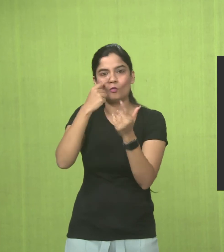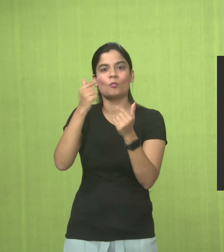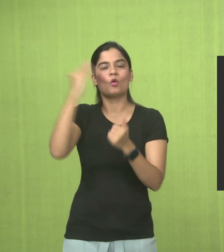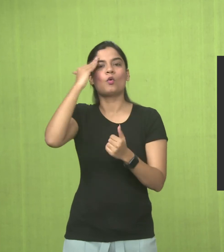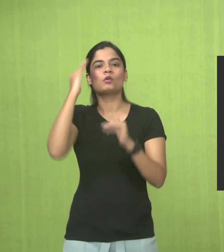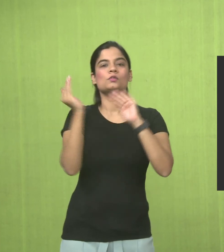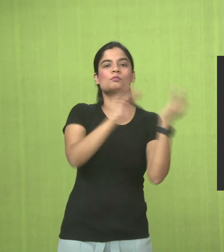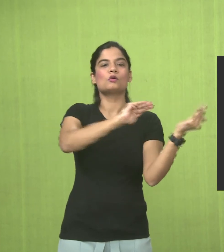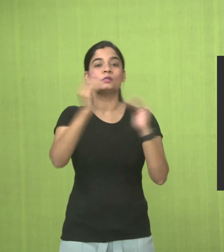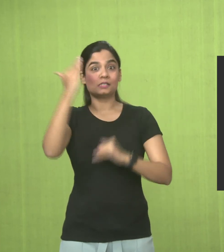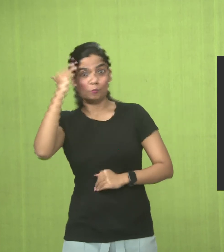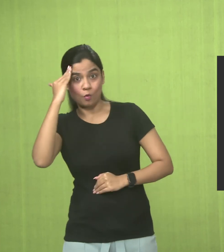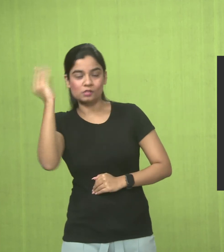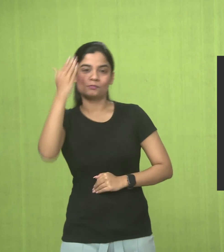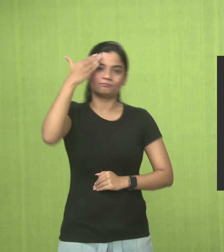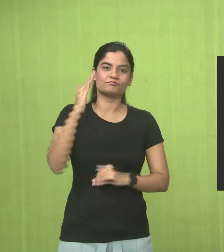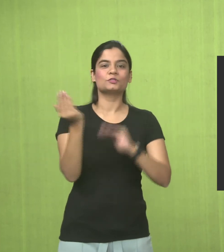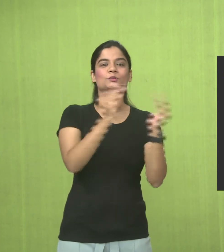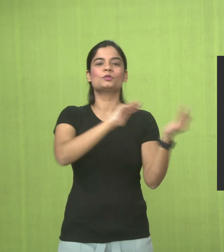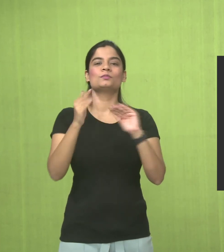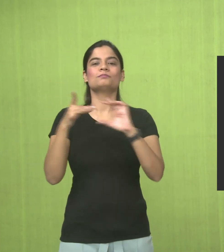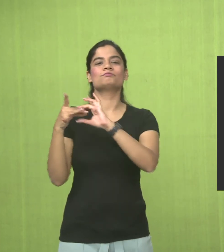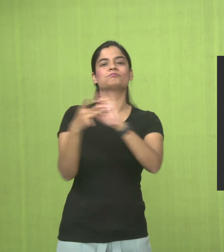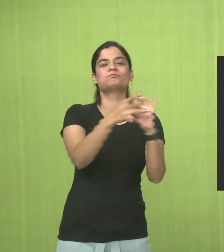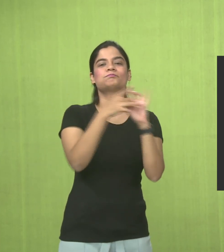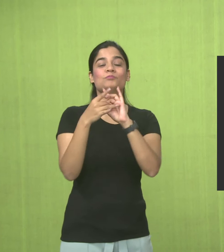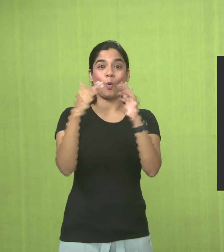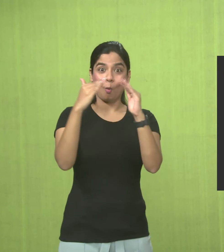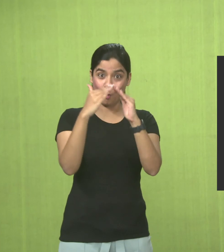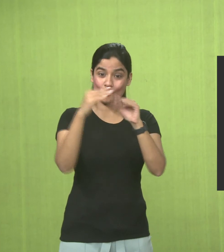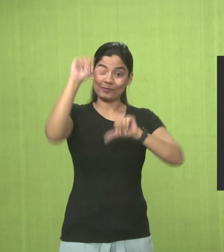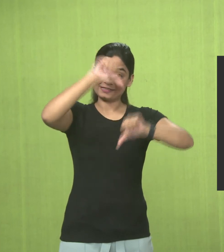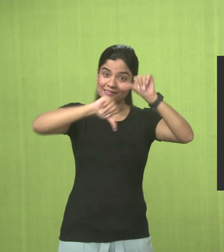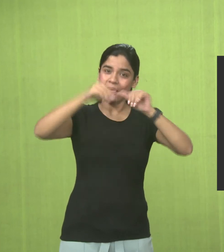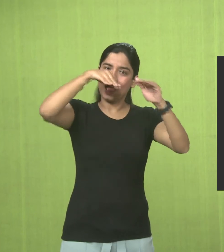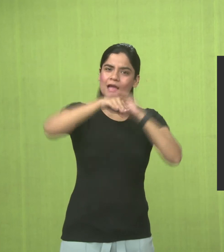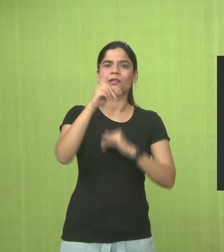the house. A man can tell a woman how to manage money. Both can work in a correlation state.